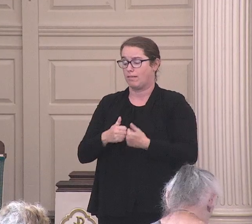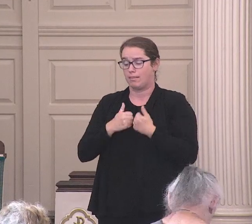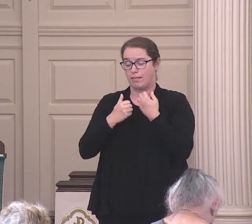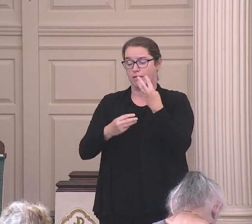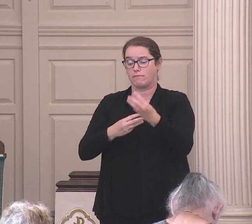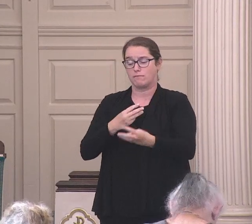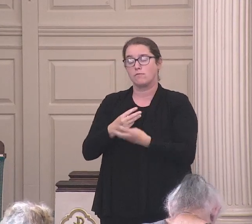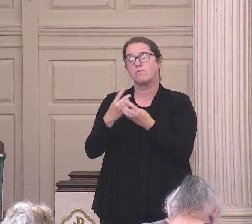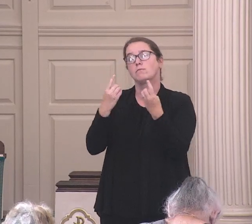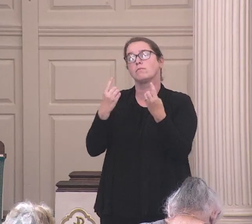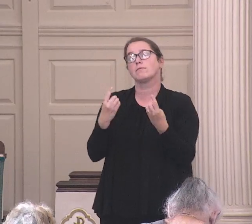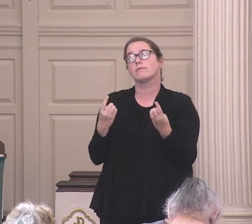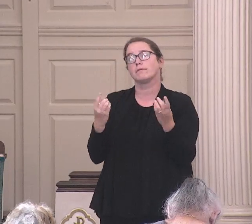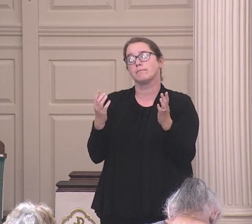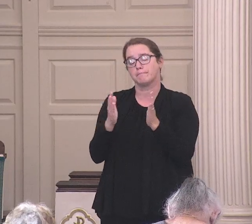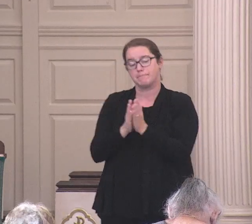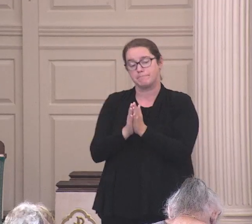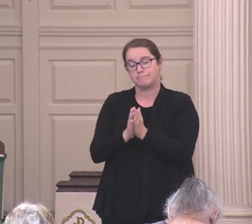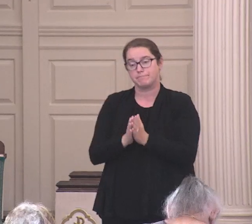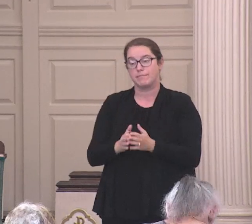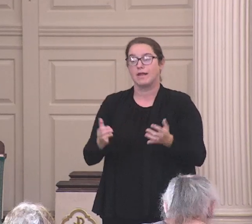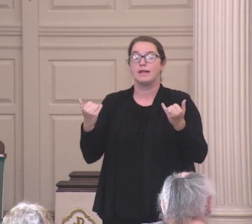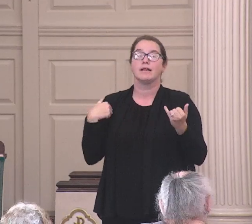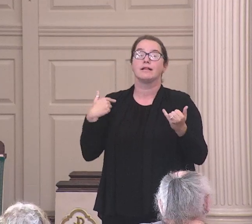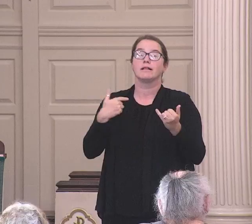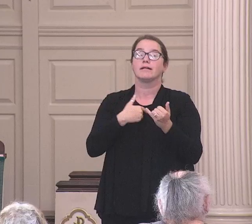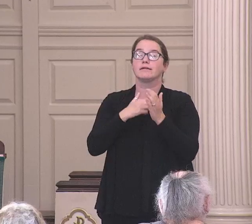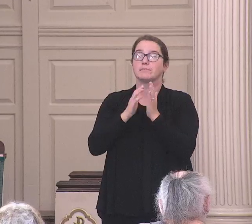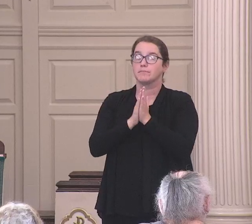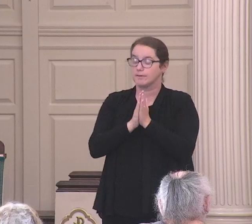Amen. Let us pray.